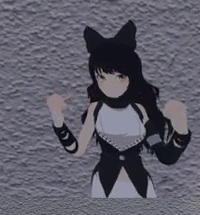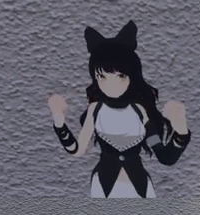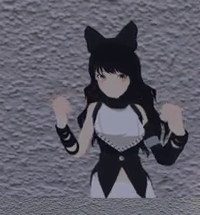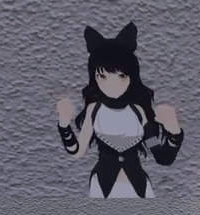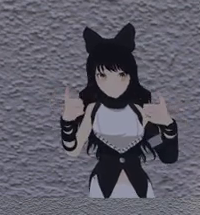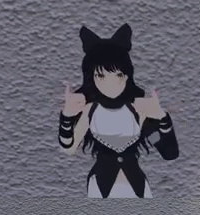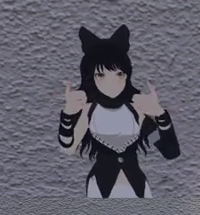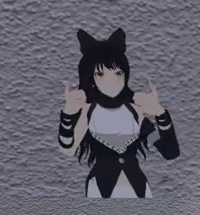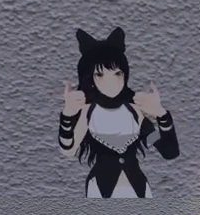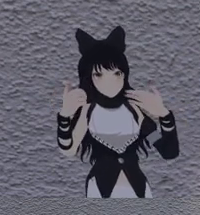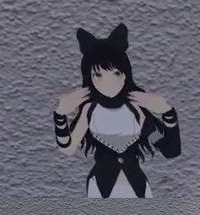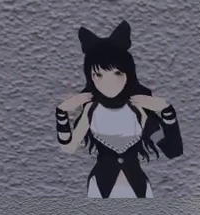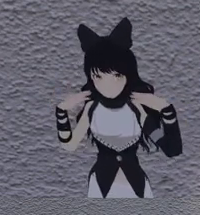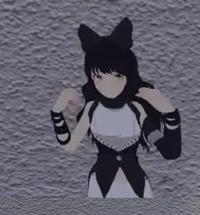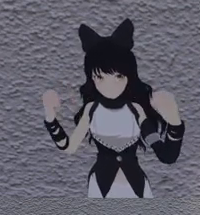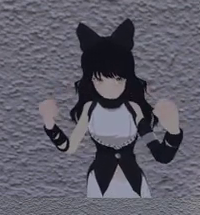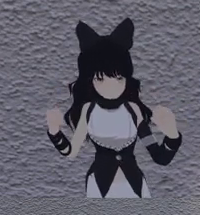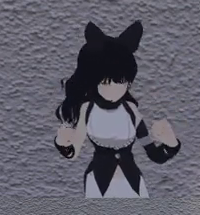Health.